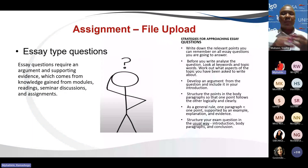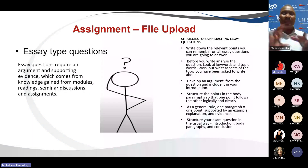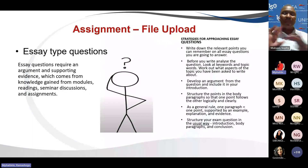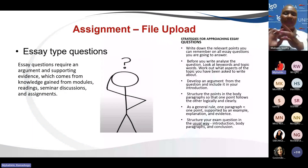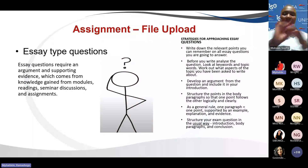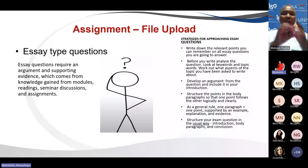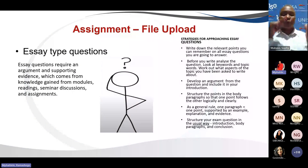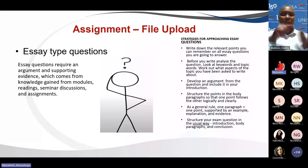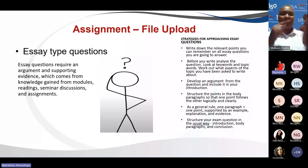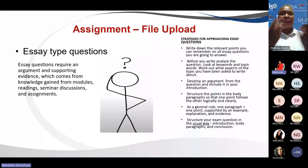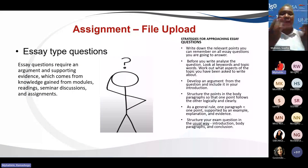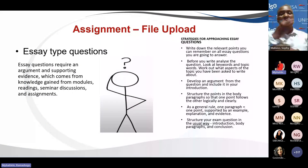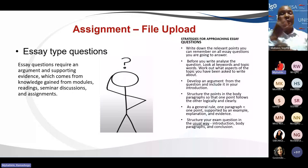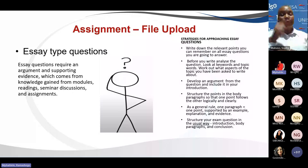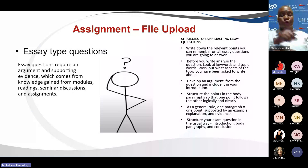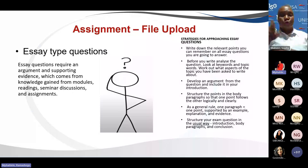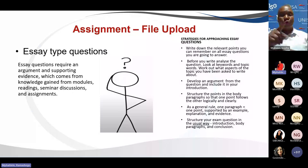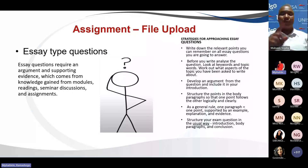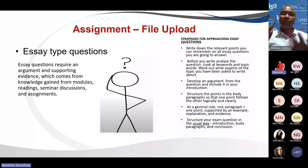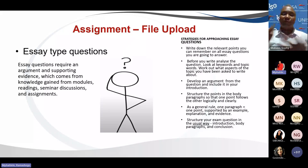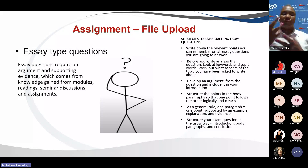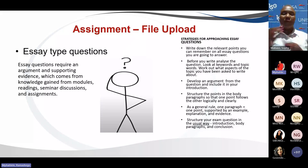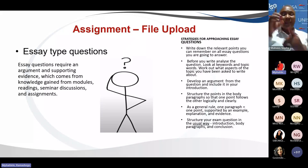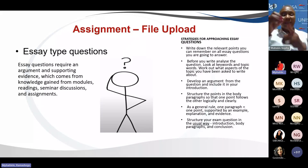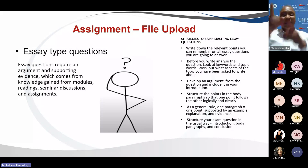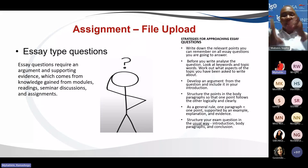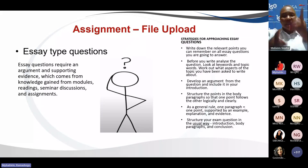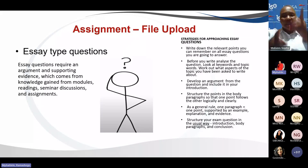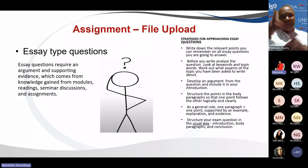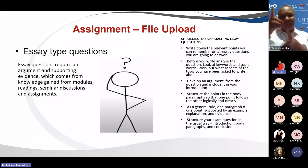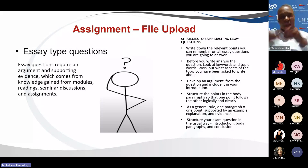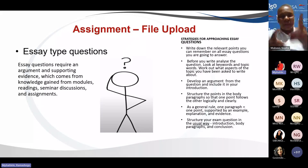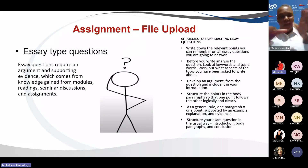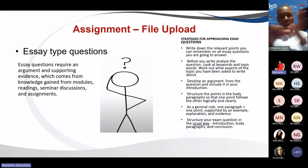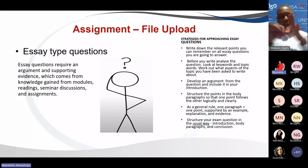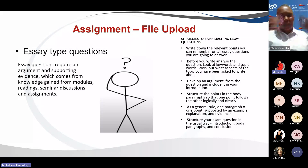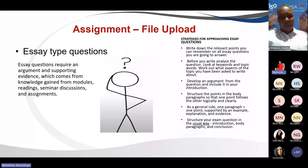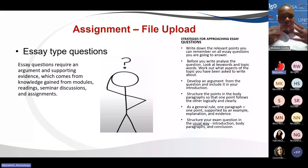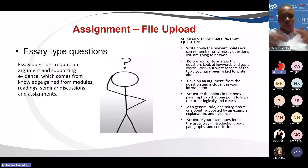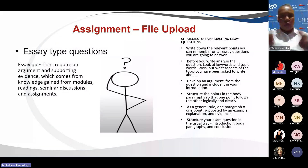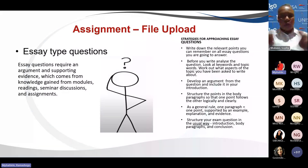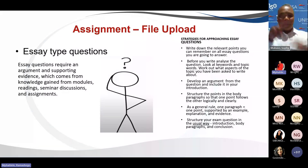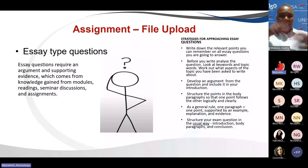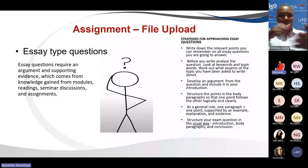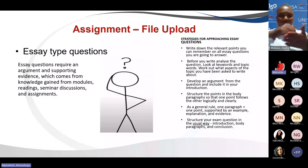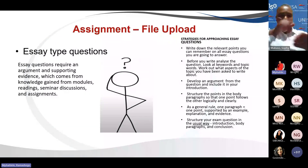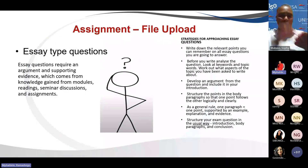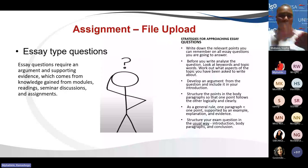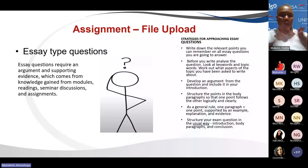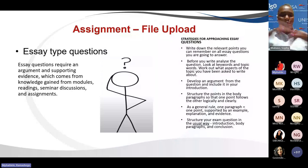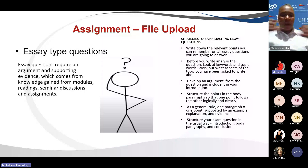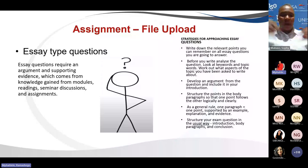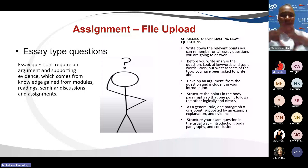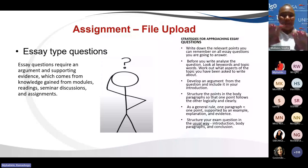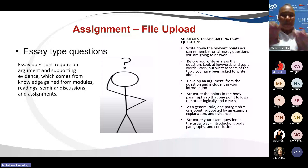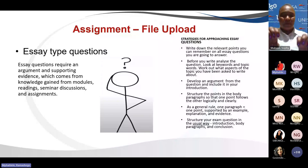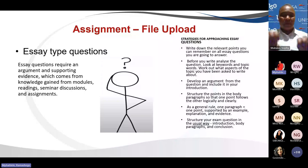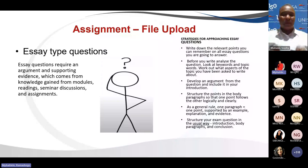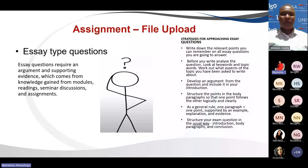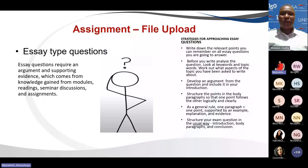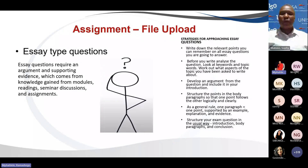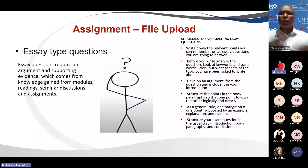to that. Then they say to you, discuss the relevance of Invigilator app in online exam. What